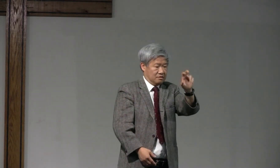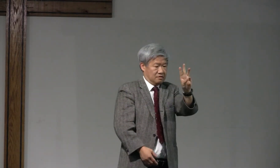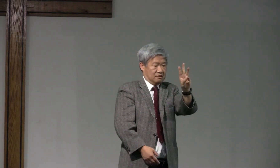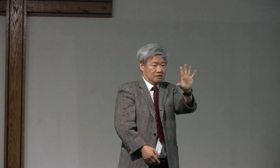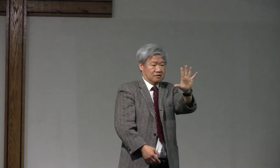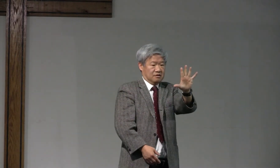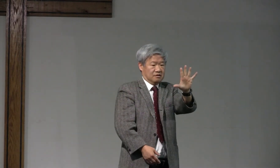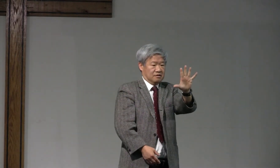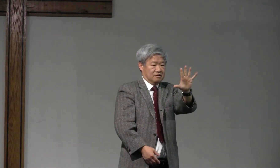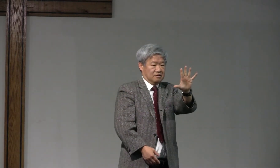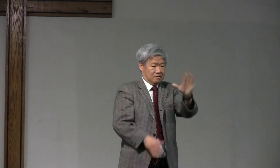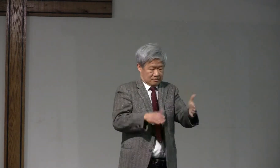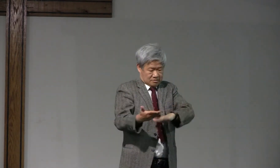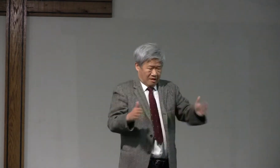In Jude 14.